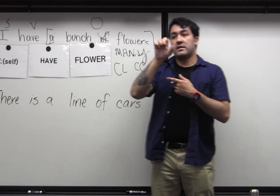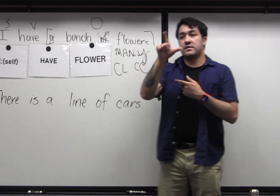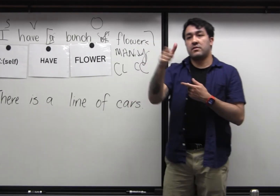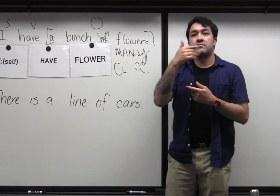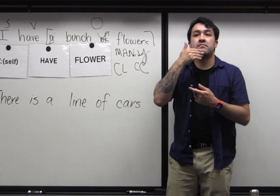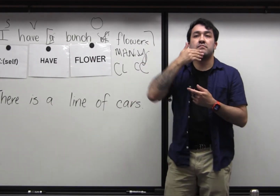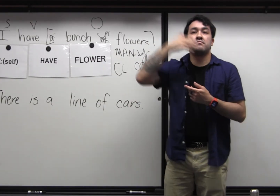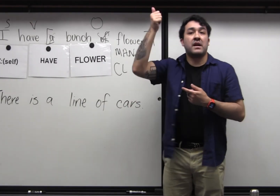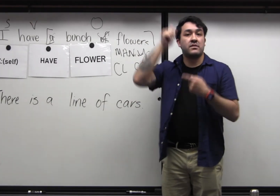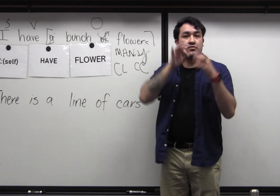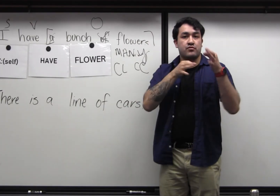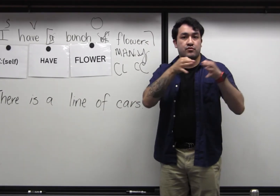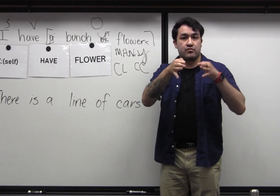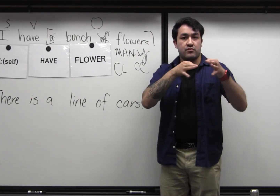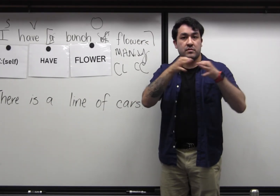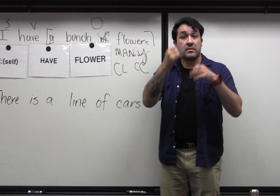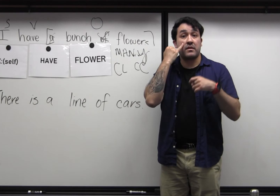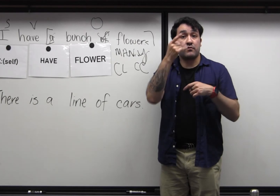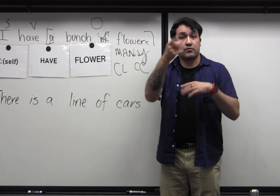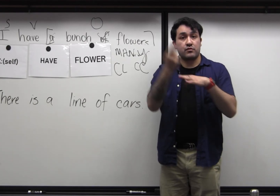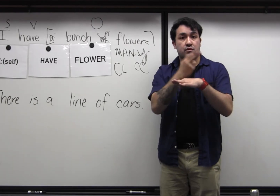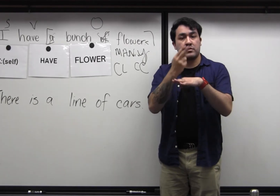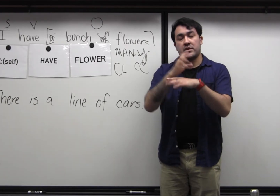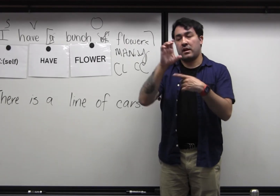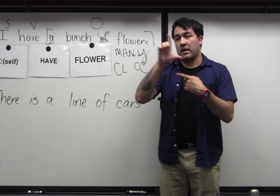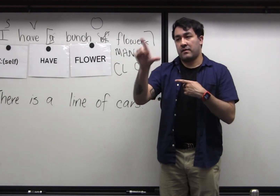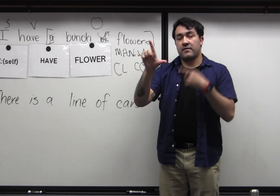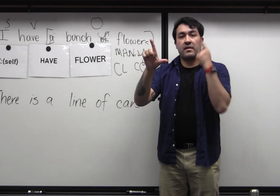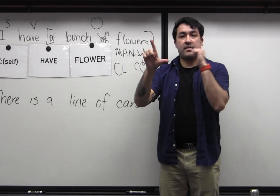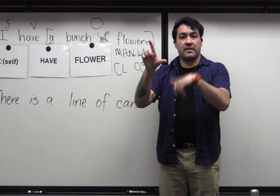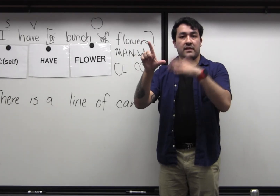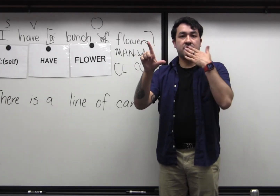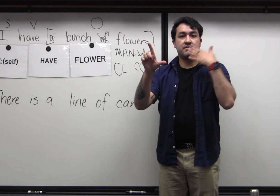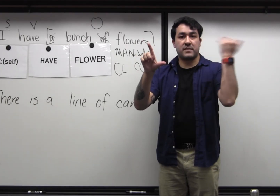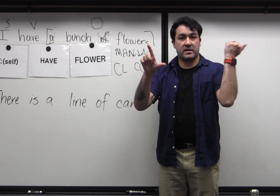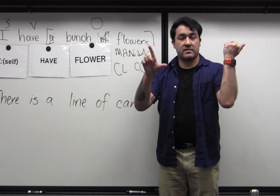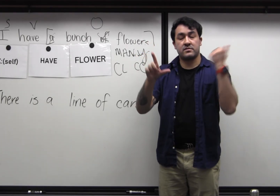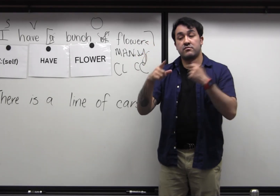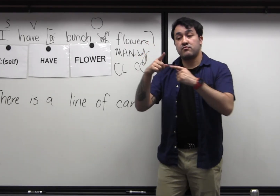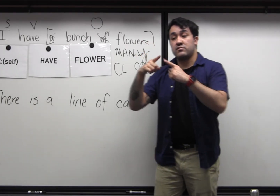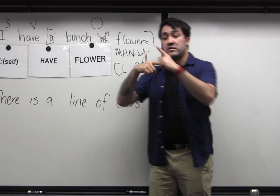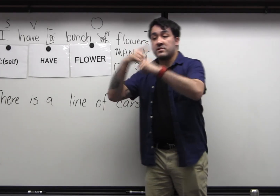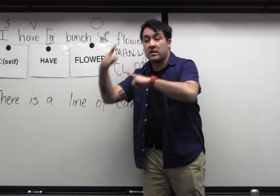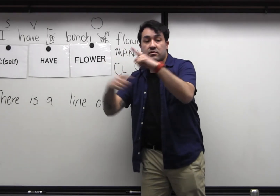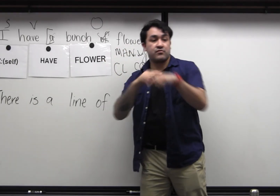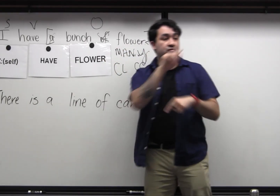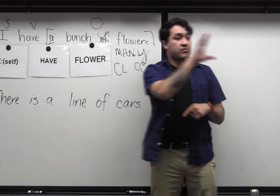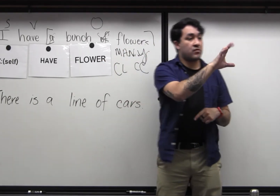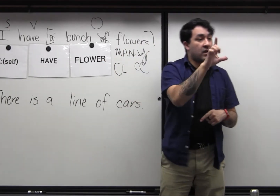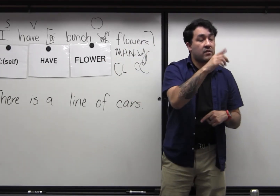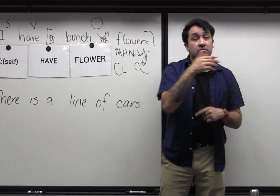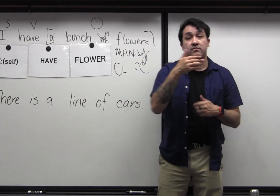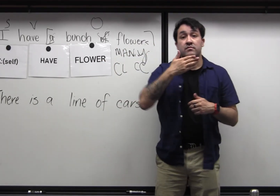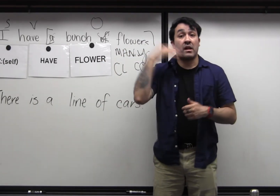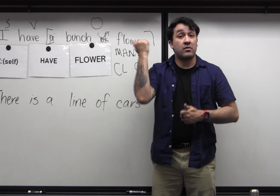to be specific on how to do it. So if you use classifiers, that is going to be better than just using a